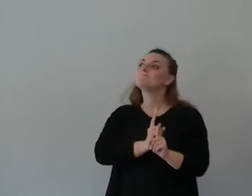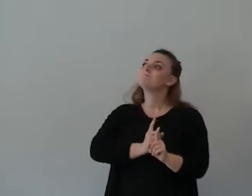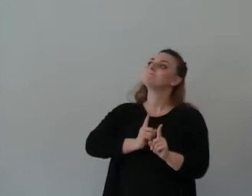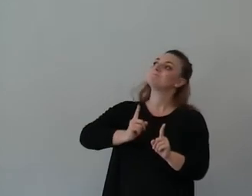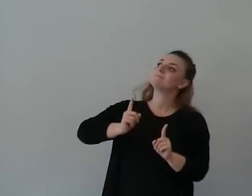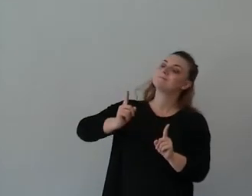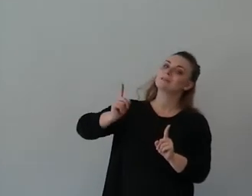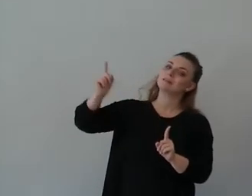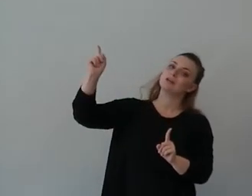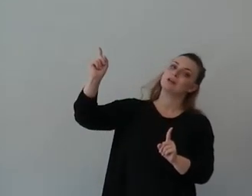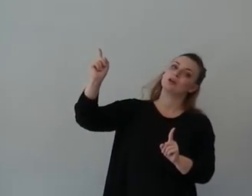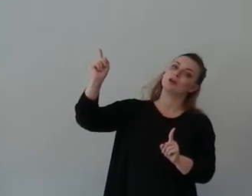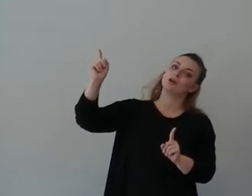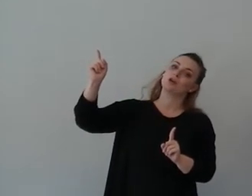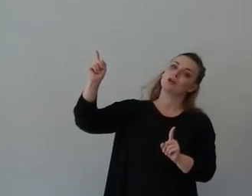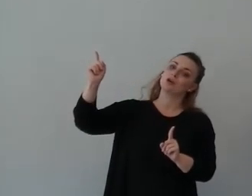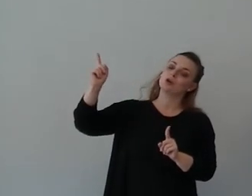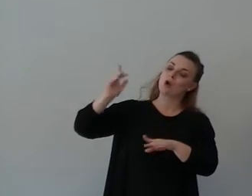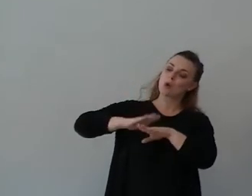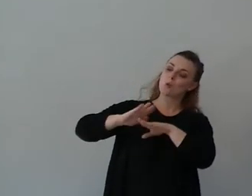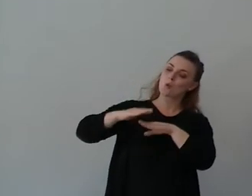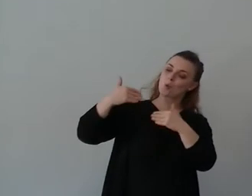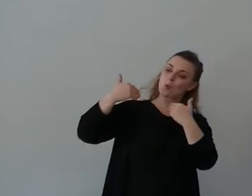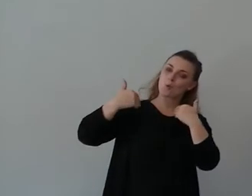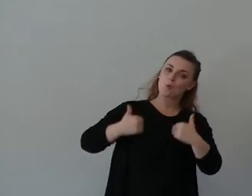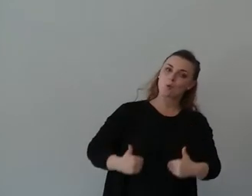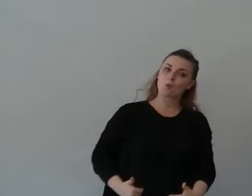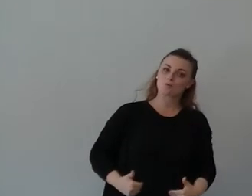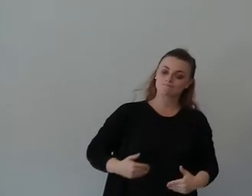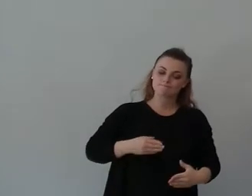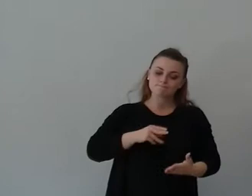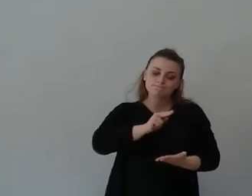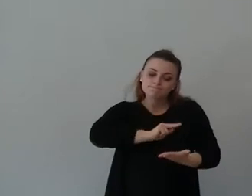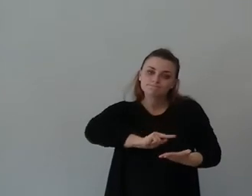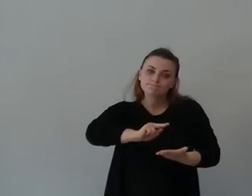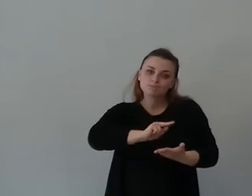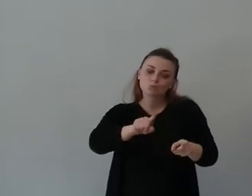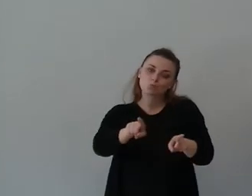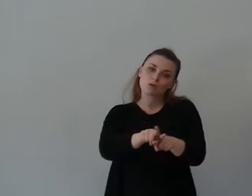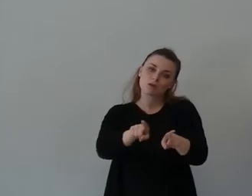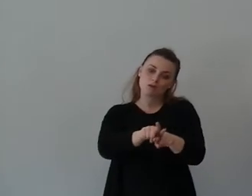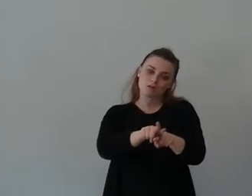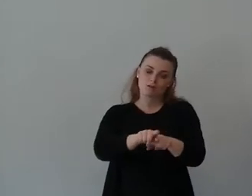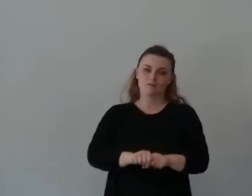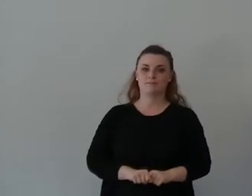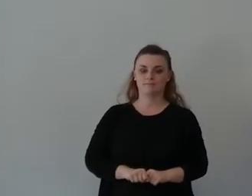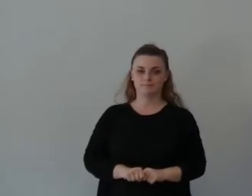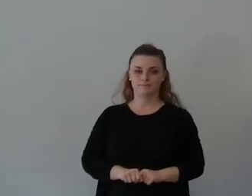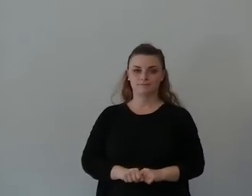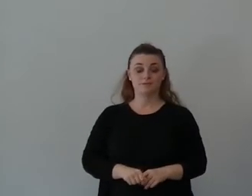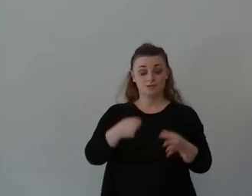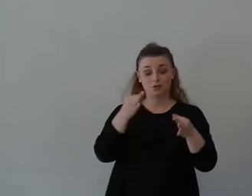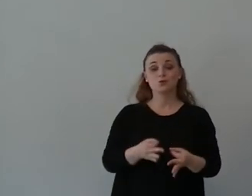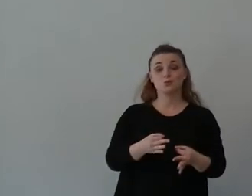potremo fare delle cose bellissime. When we try to take back the pencil, take back control, it won't be as